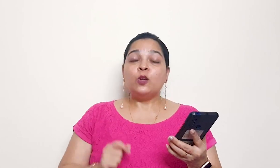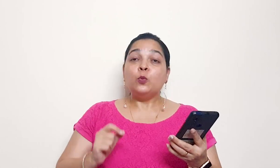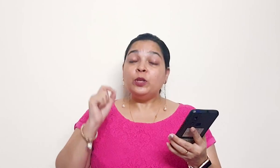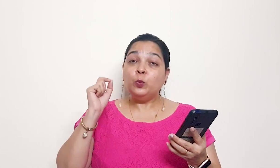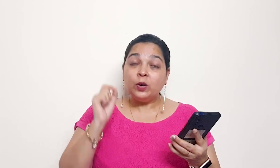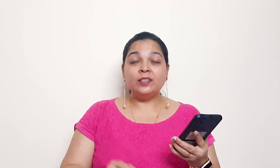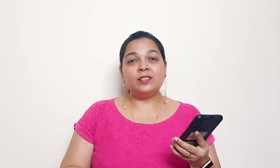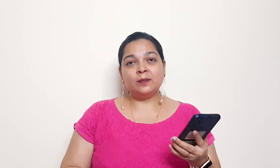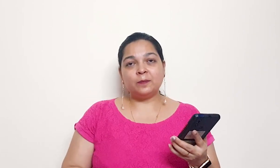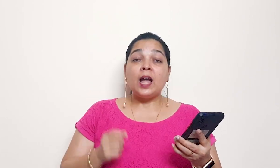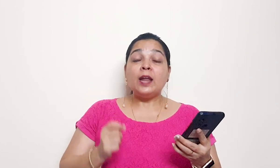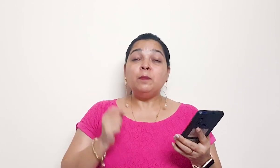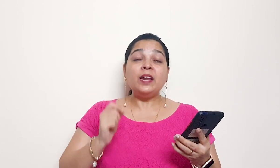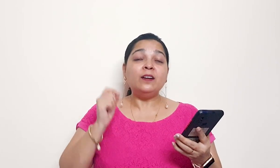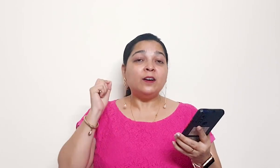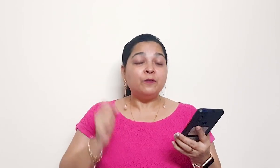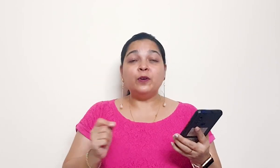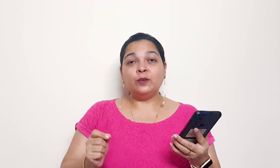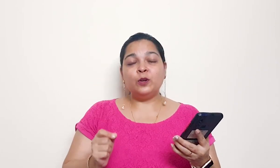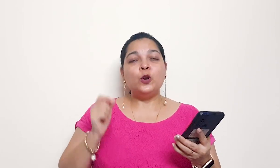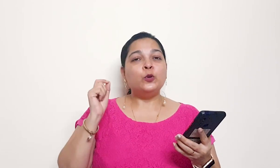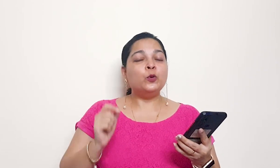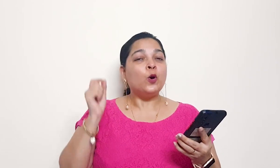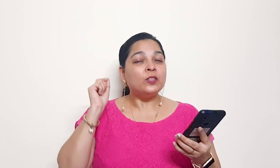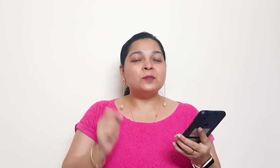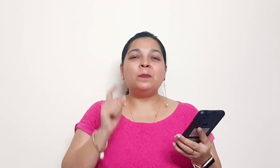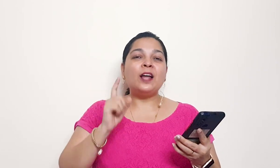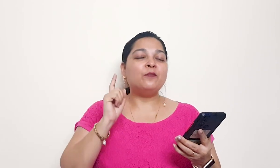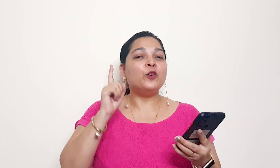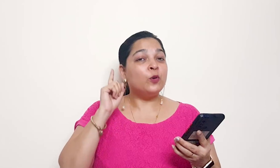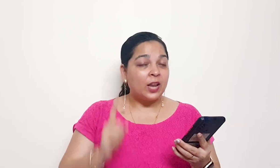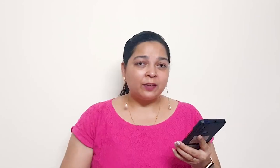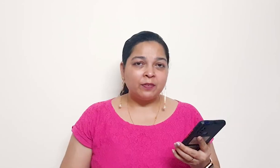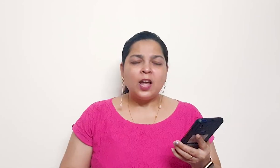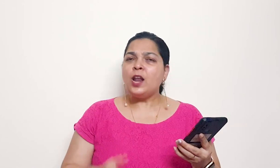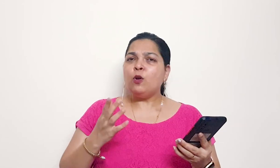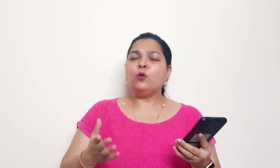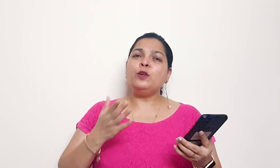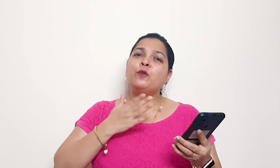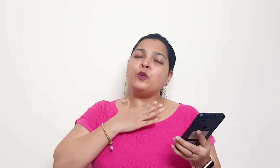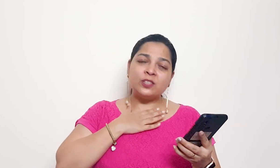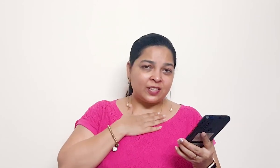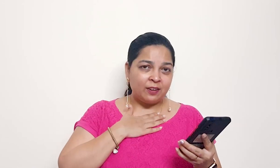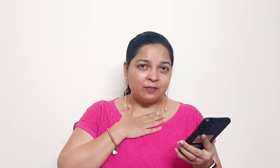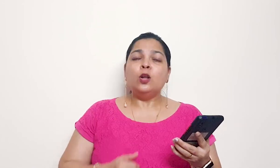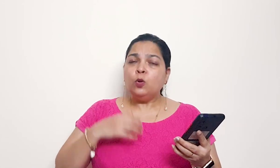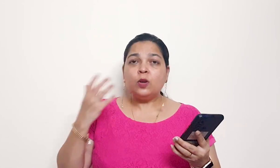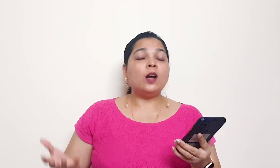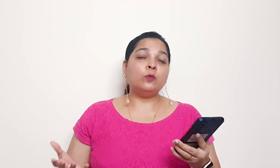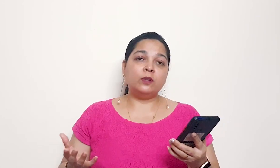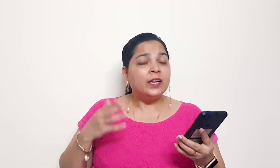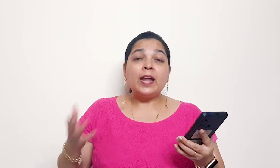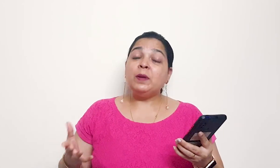life with words and make it conform to God's plan for your life. And not only for yourself.